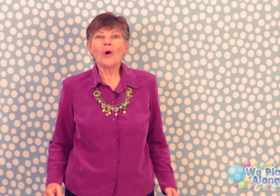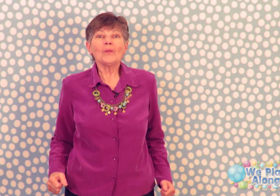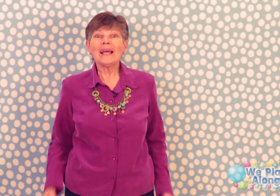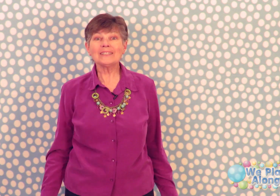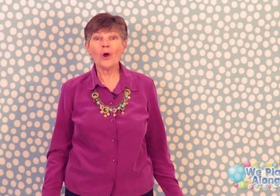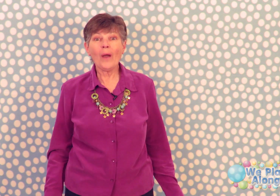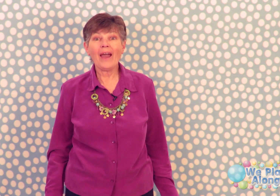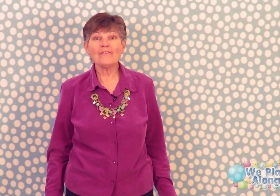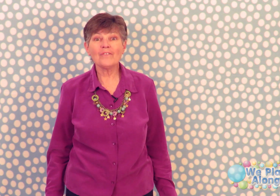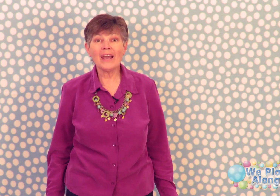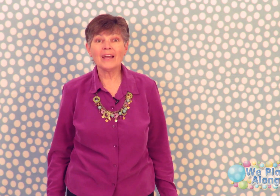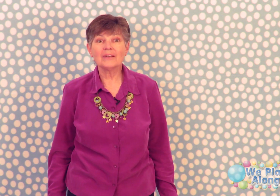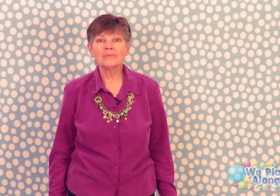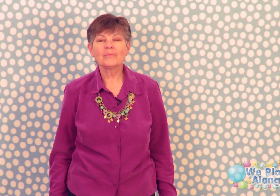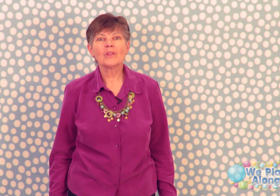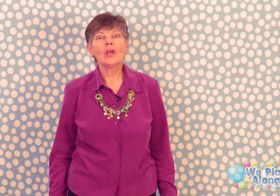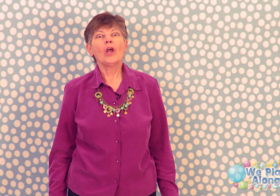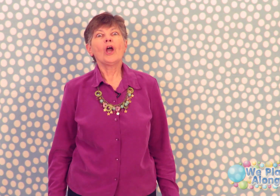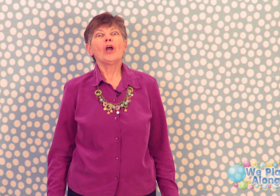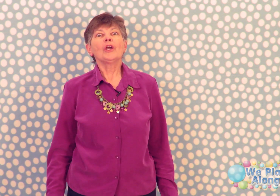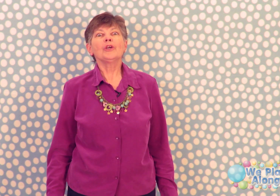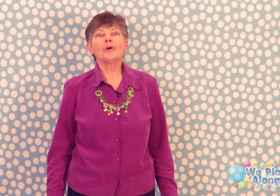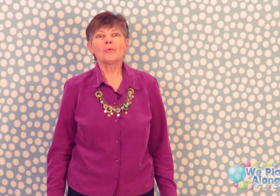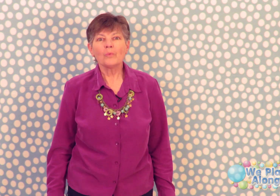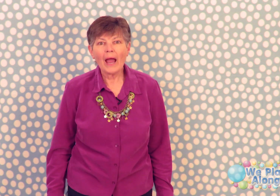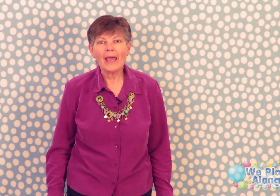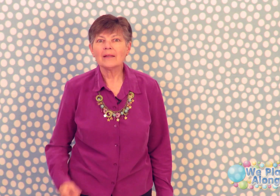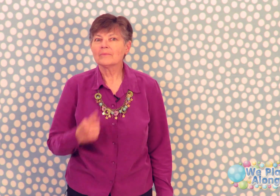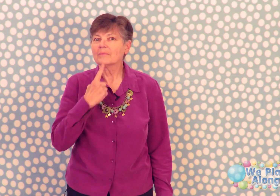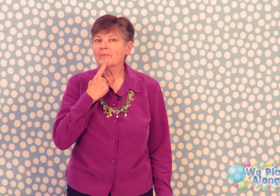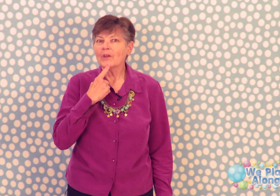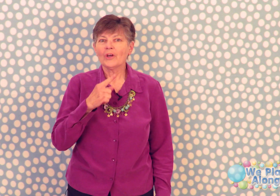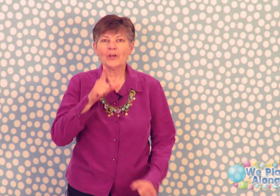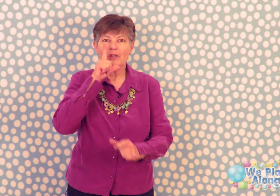so let's go have fun. "You're right," her.